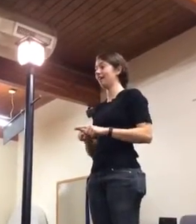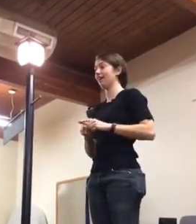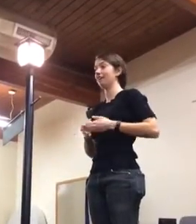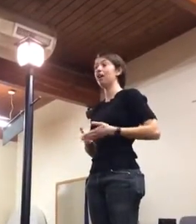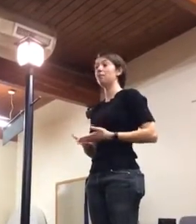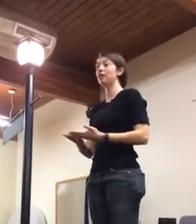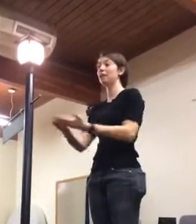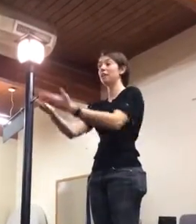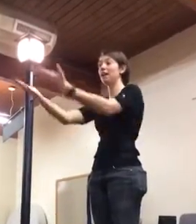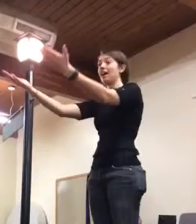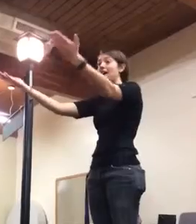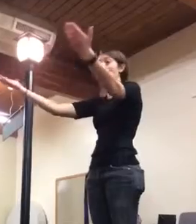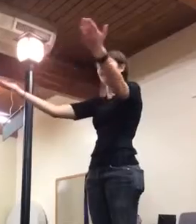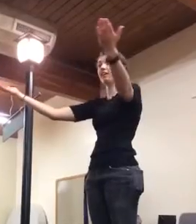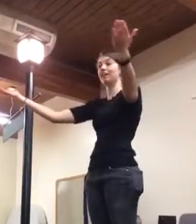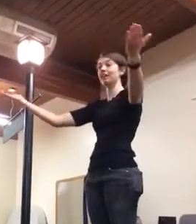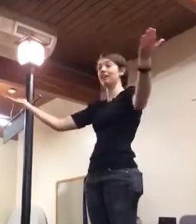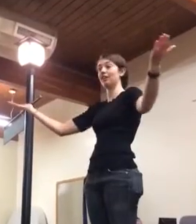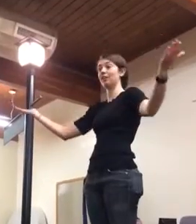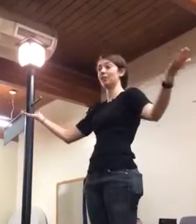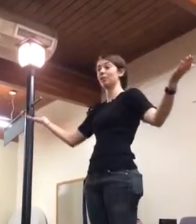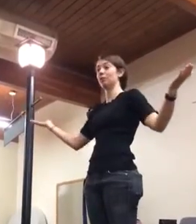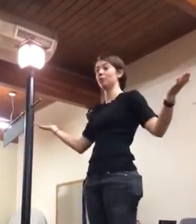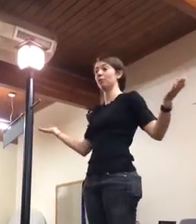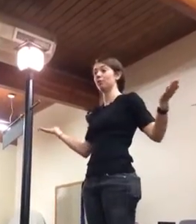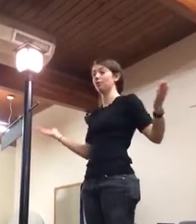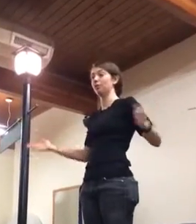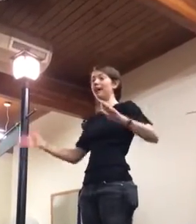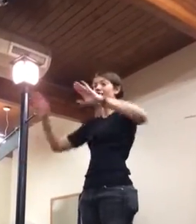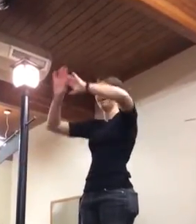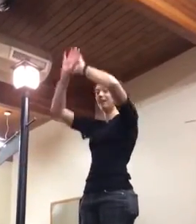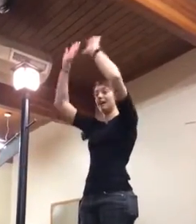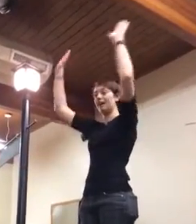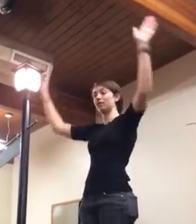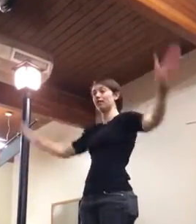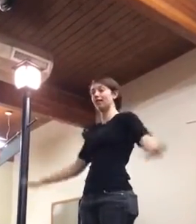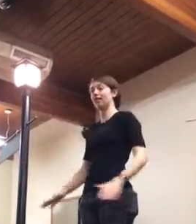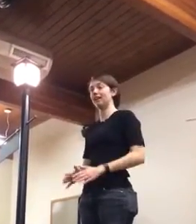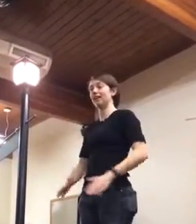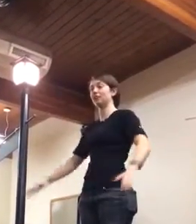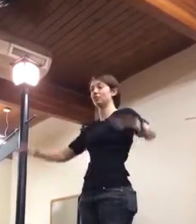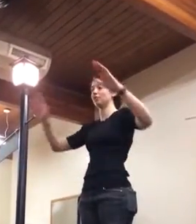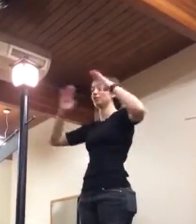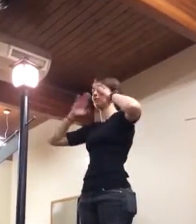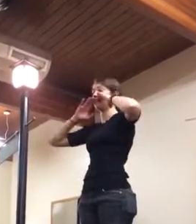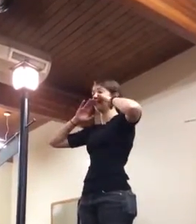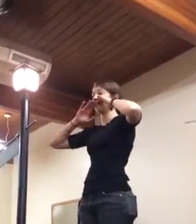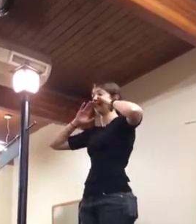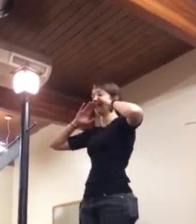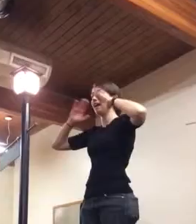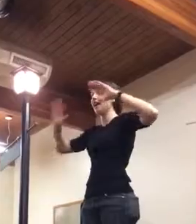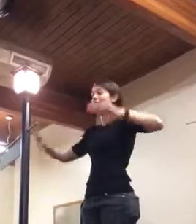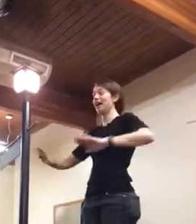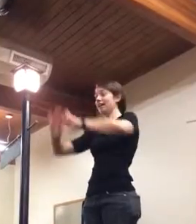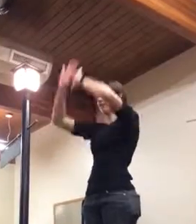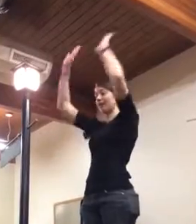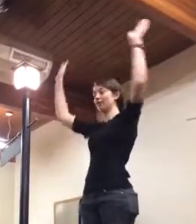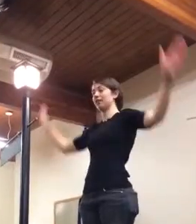heart prepare him room. And heaven and nature sing, and heaven